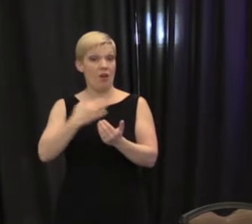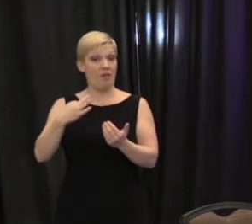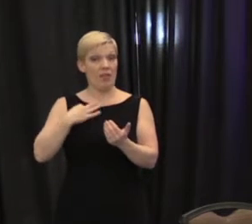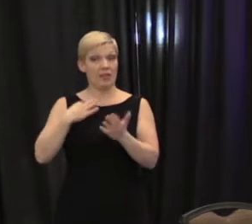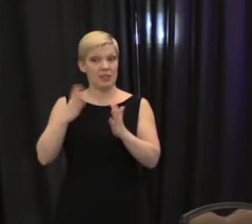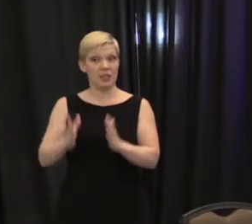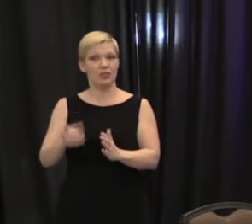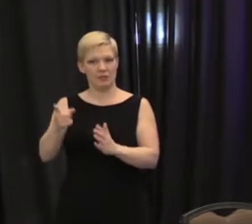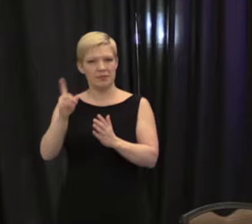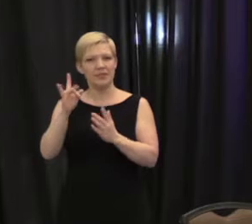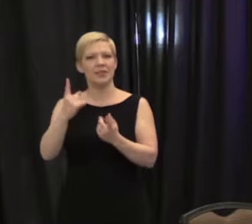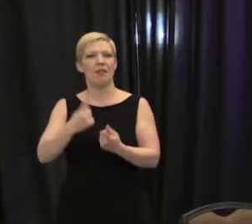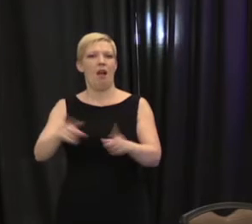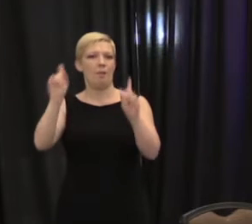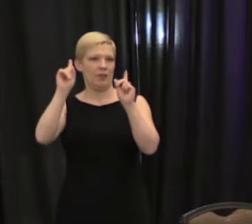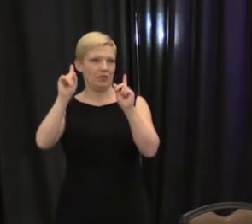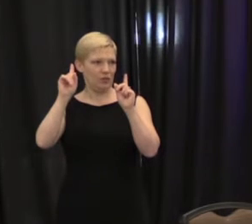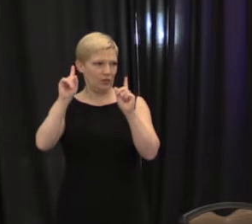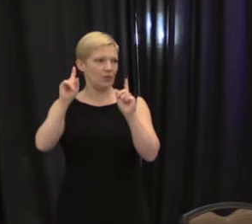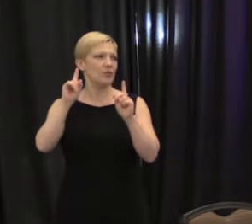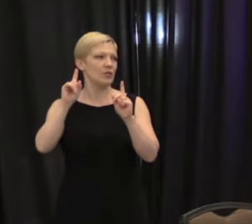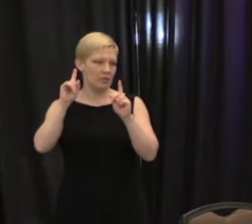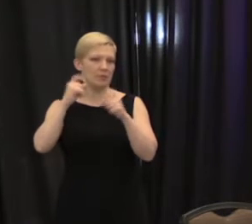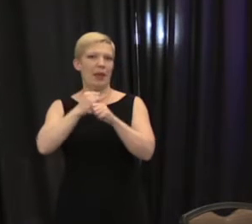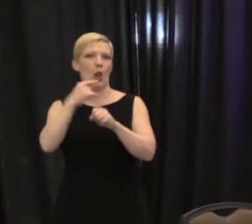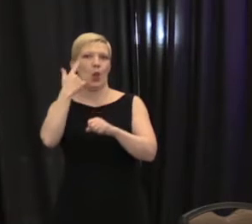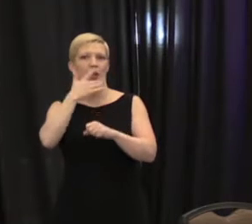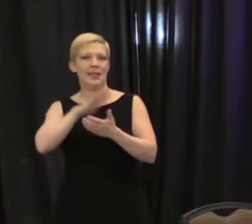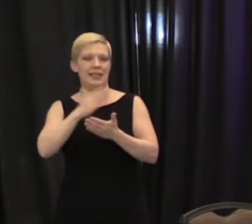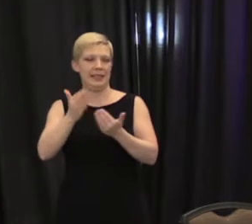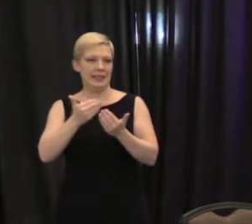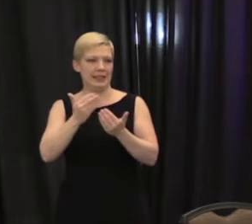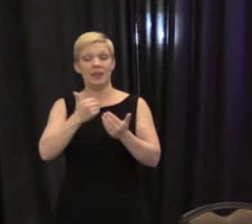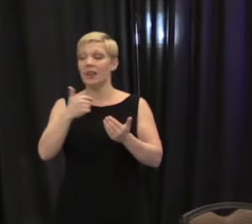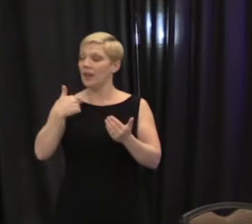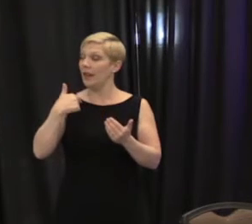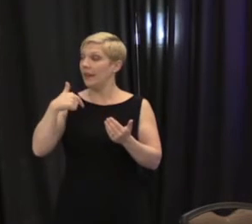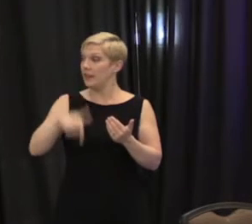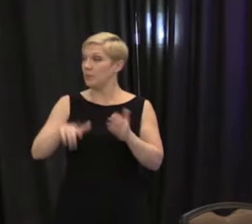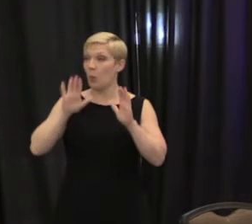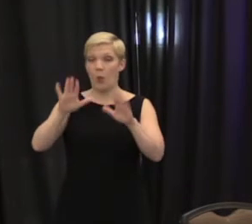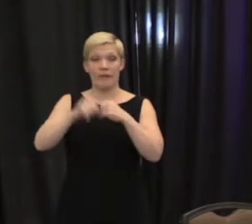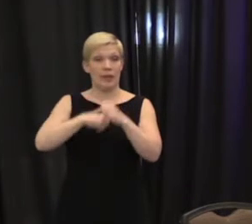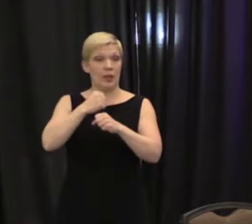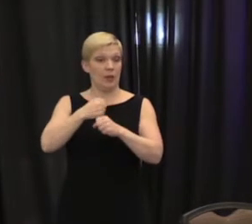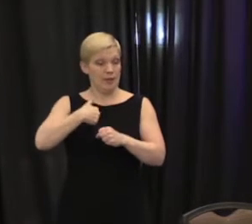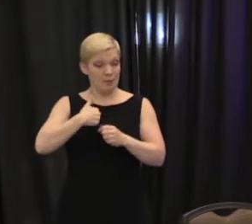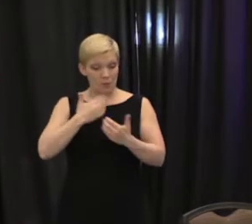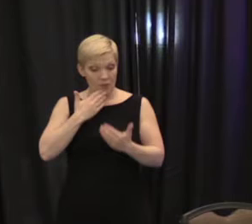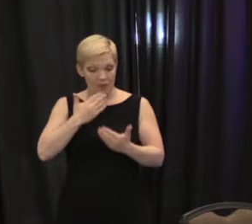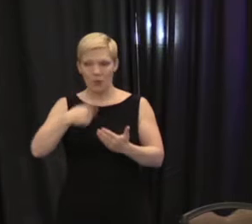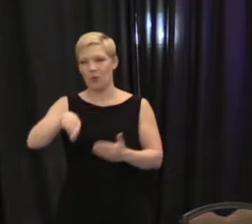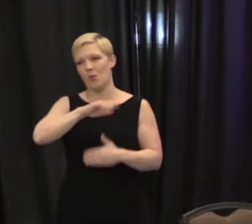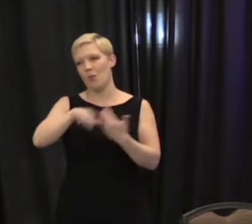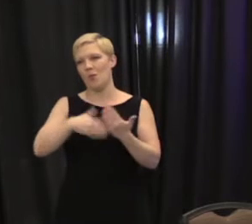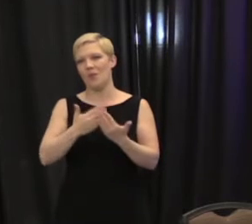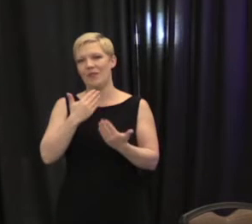that. This was an amazing year, wonderful year. I am grateful. We are all grateful.